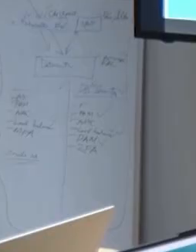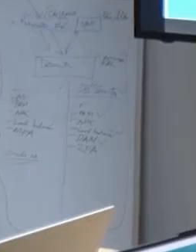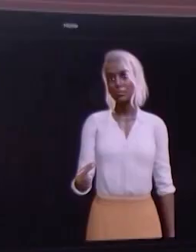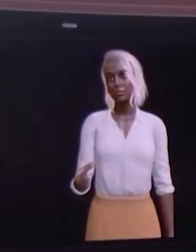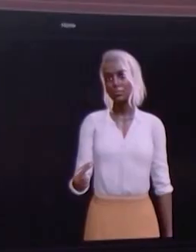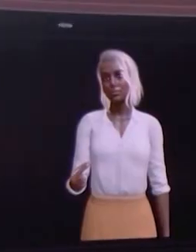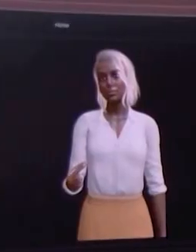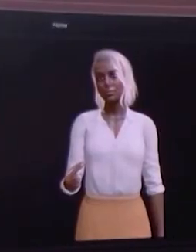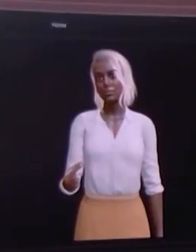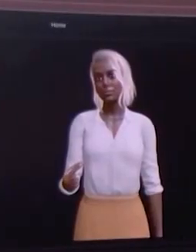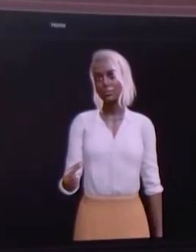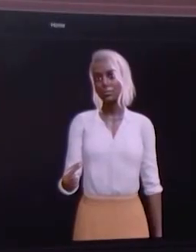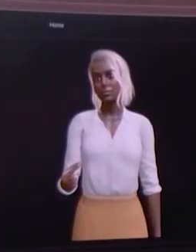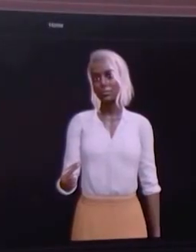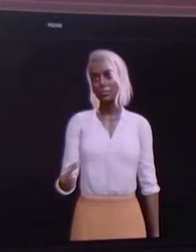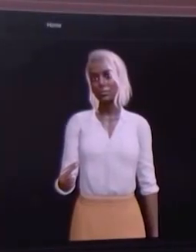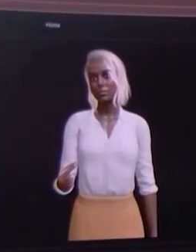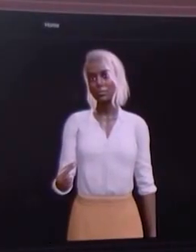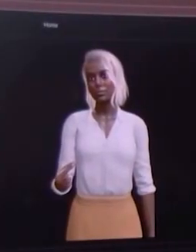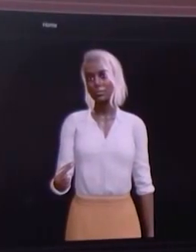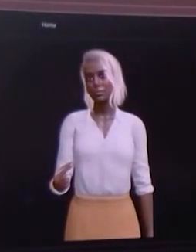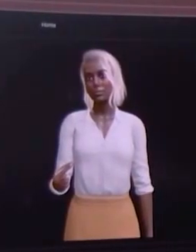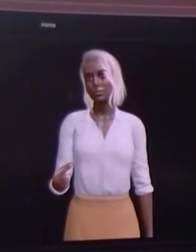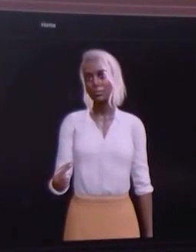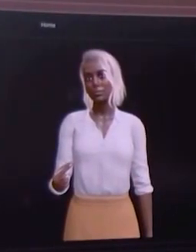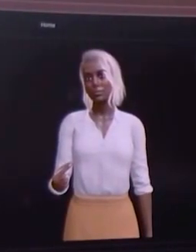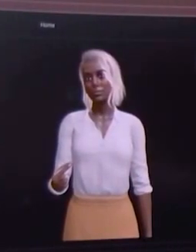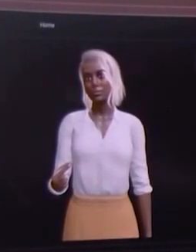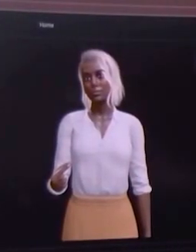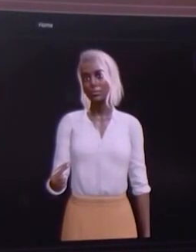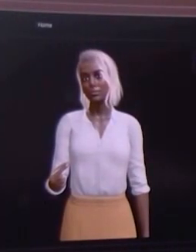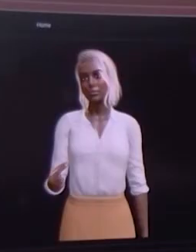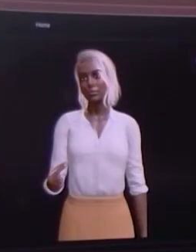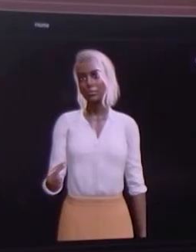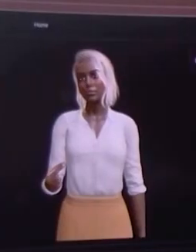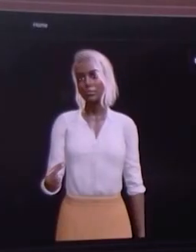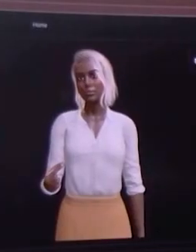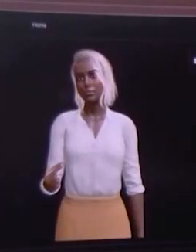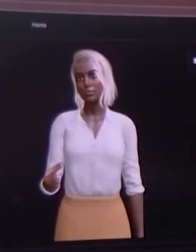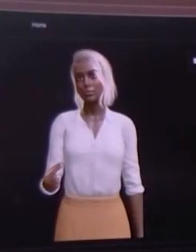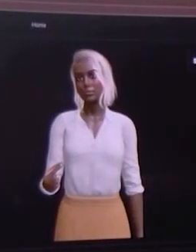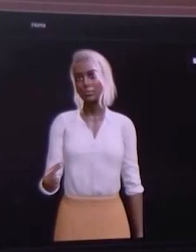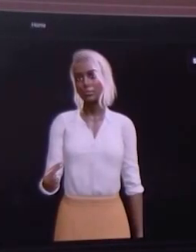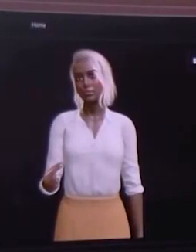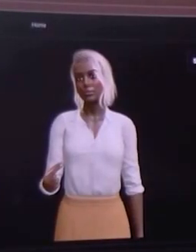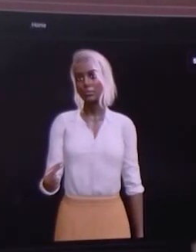This is Terp360, this is the interface that the users directly access in our platform, and they visit our platform. So,